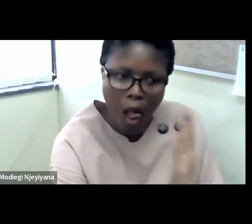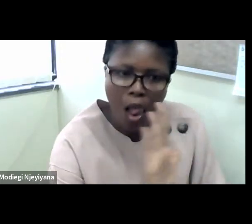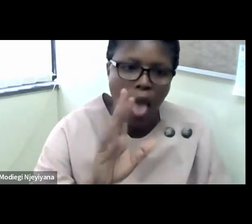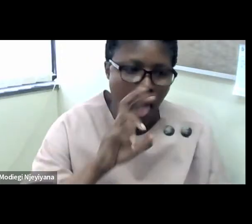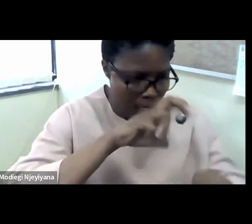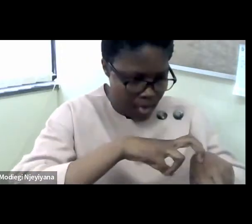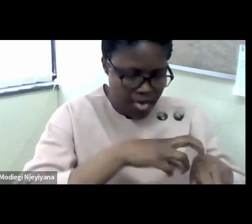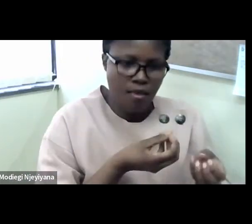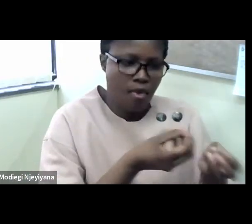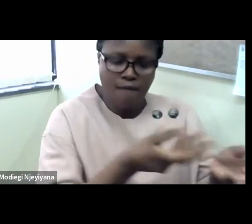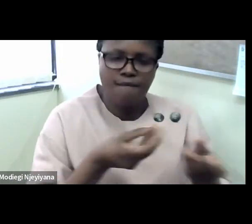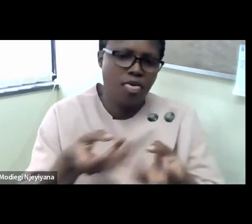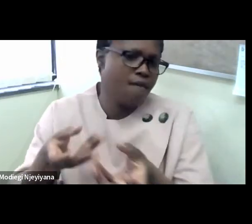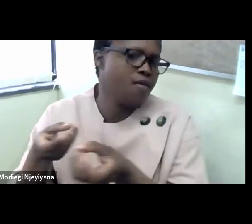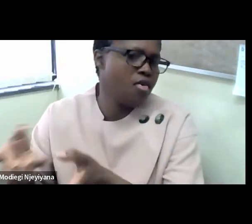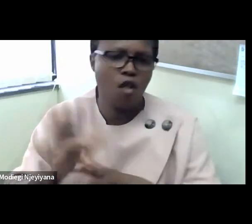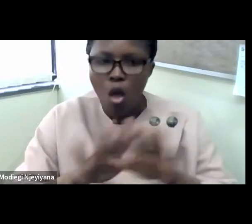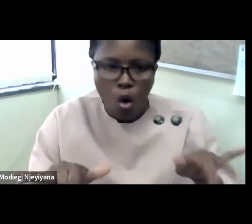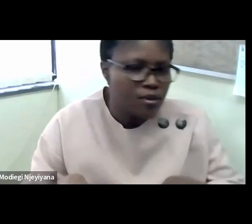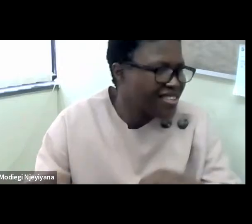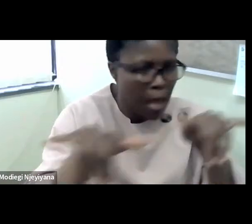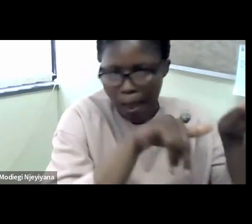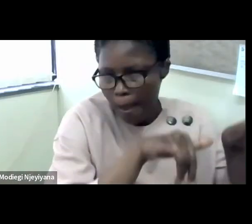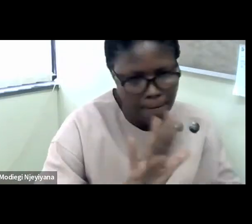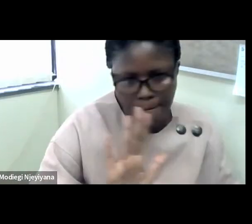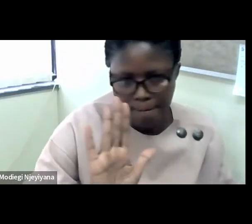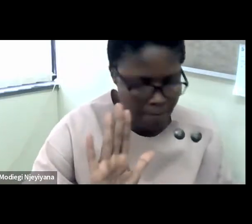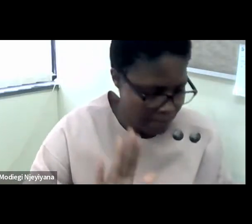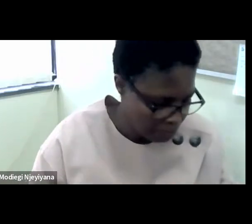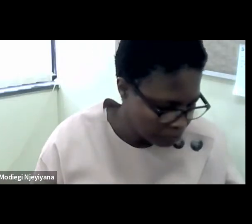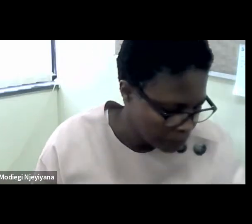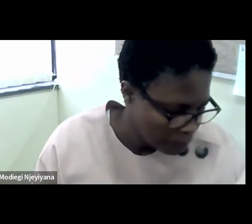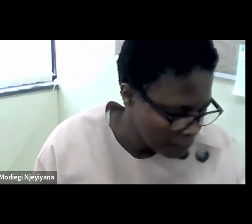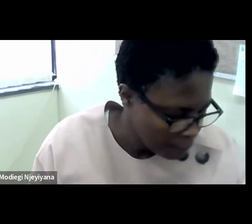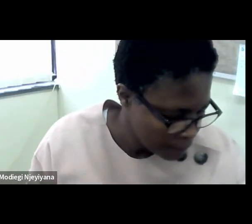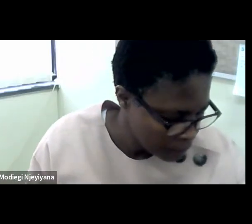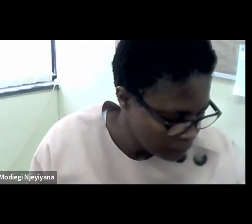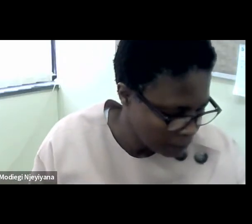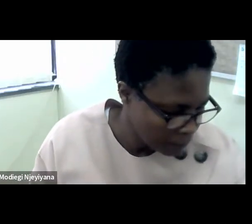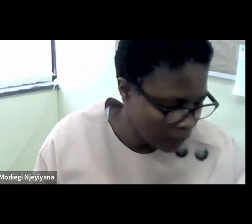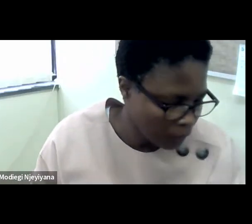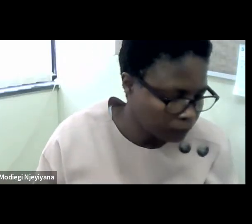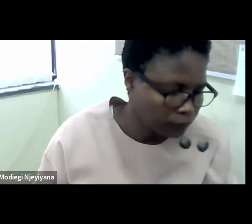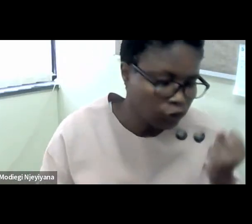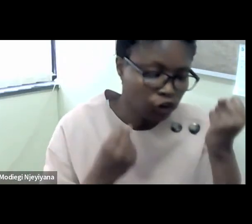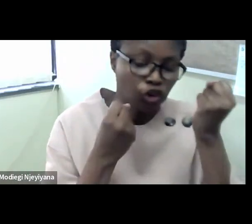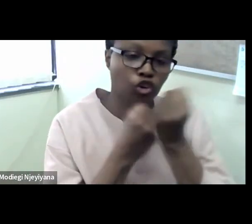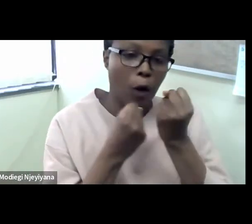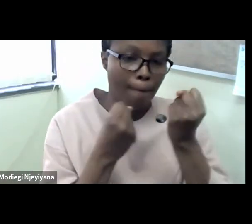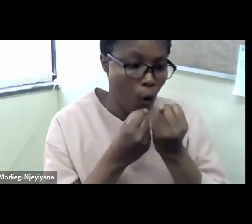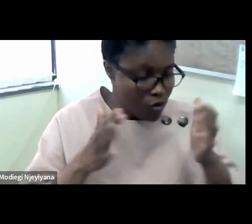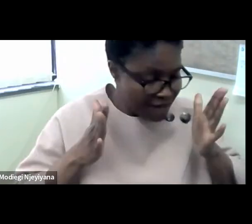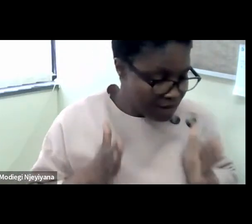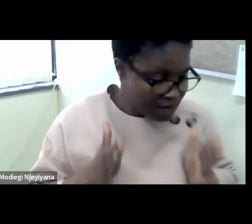understanding of an individual's choice of communication support that they want and they